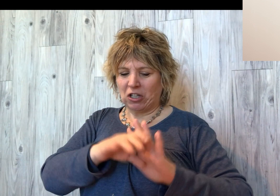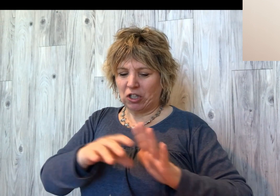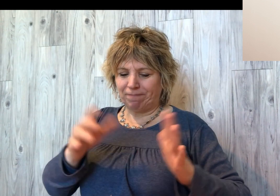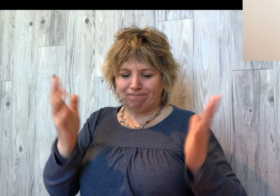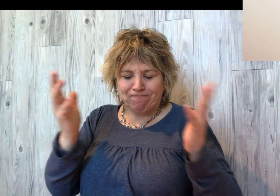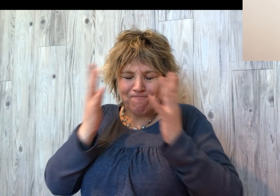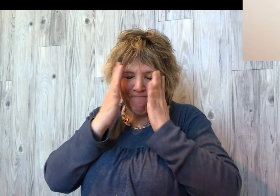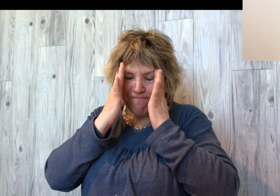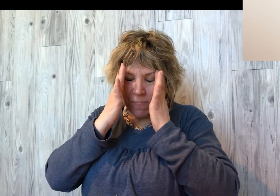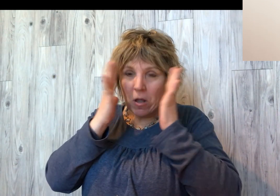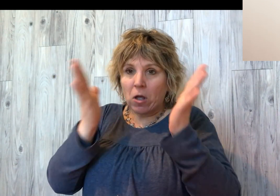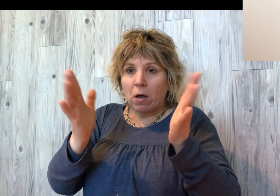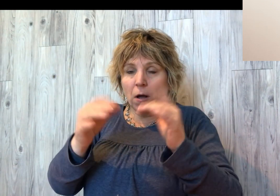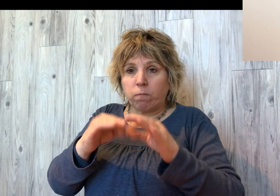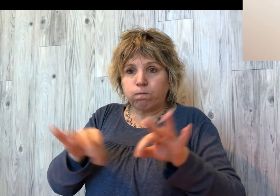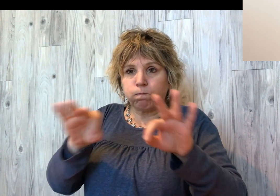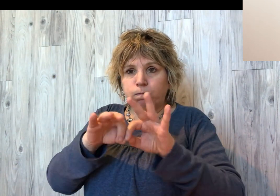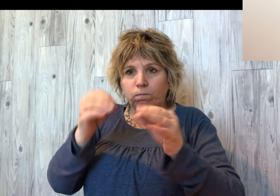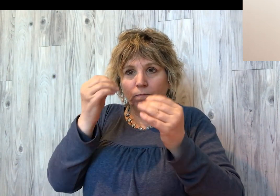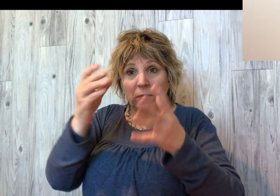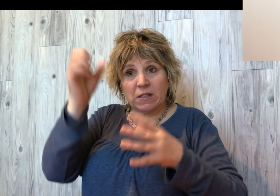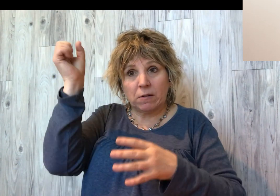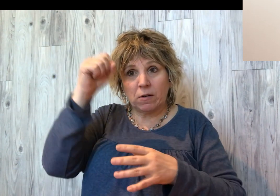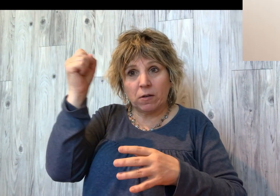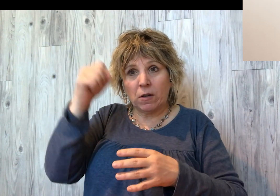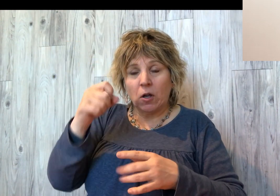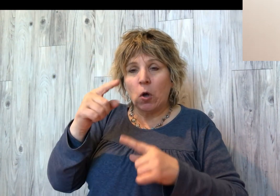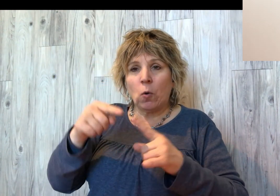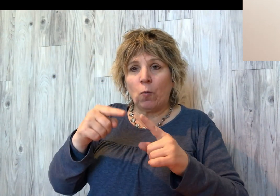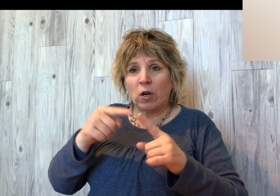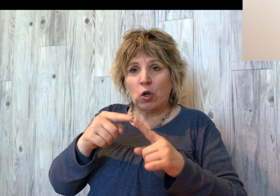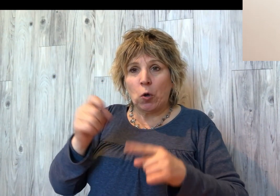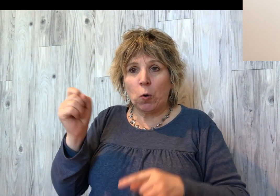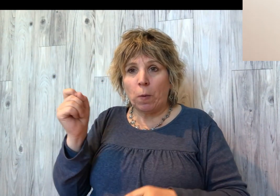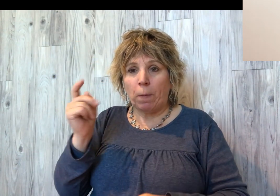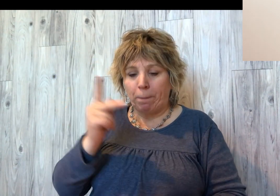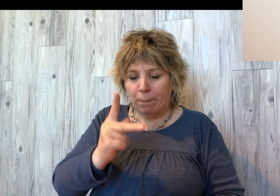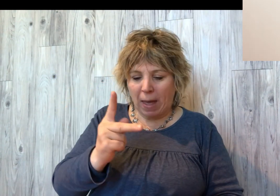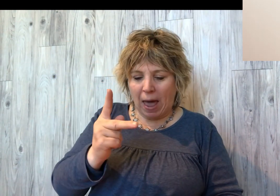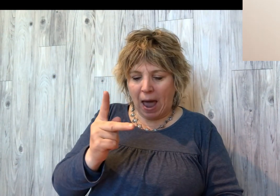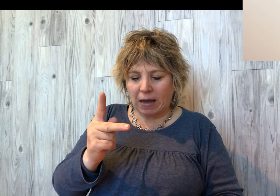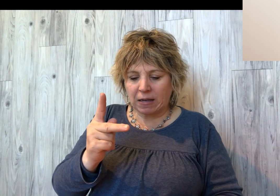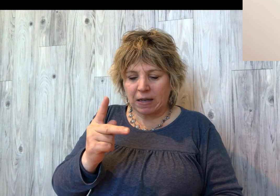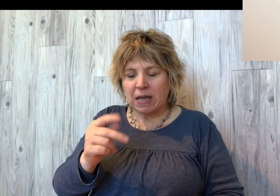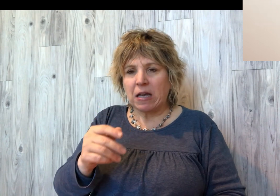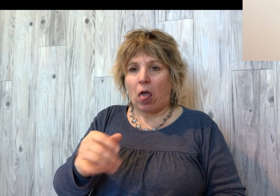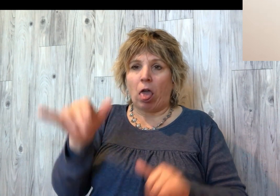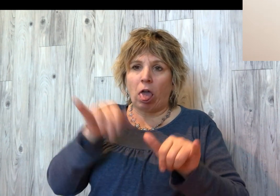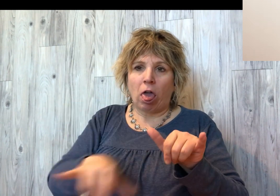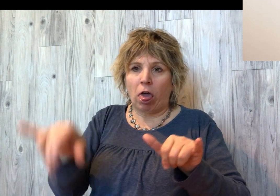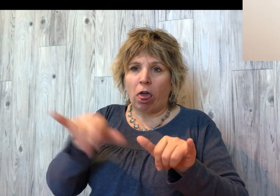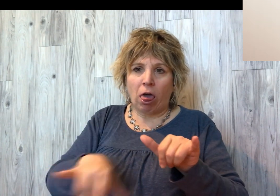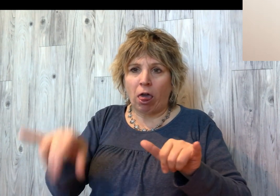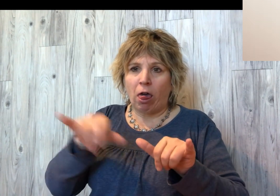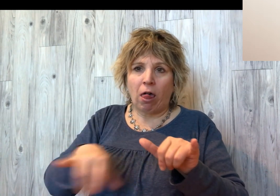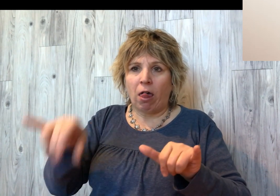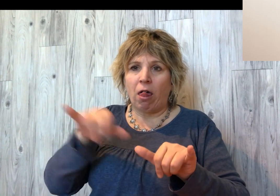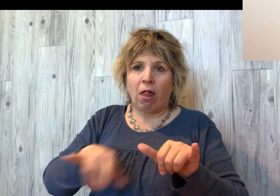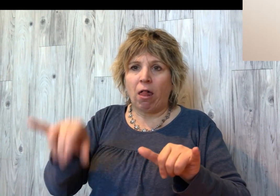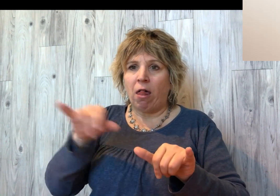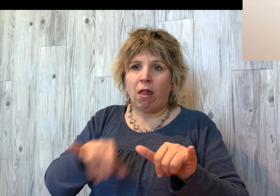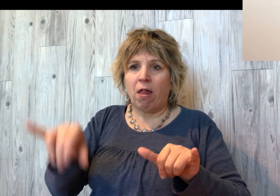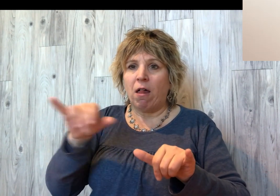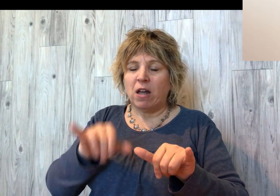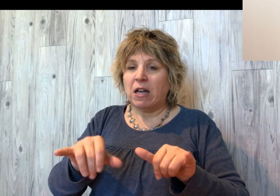right now. But here's the deal. Solomon says, when you return to your folly, when a fool keeps doing the same thing over and over, different,